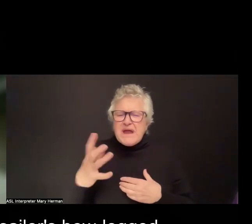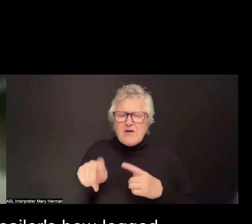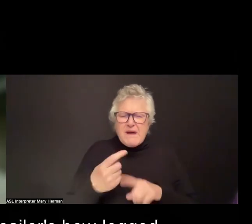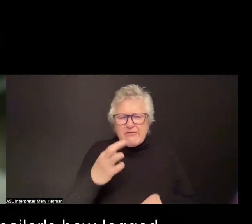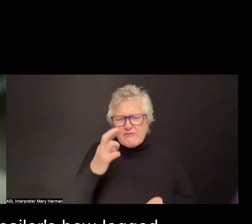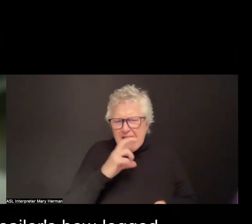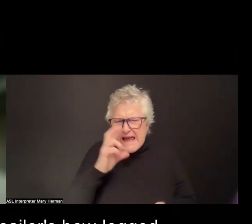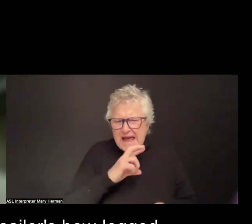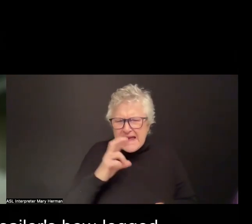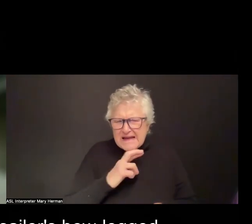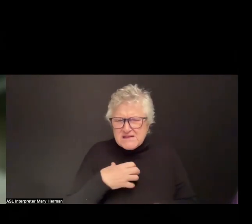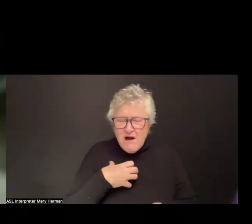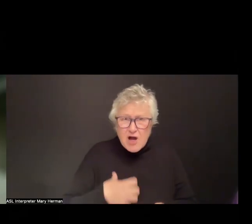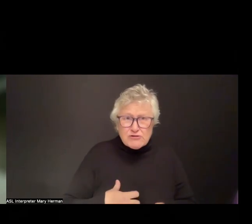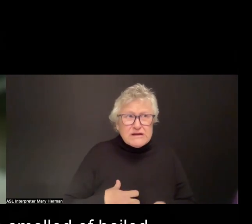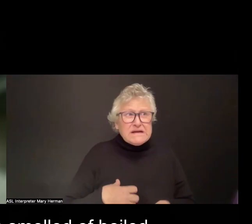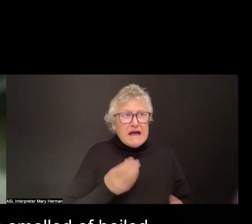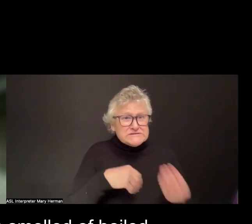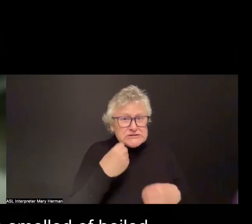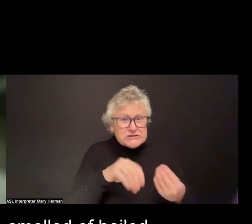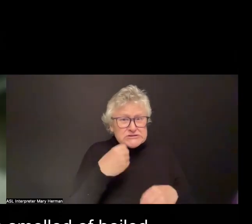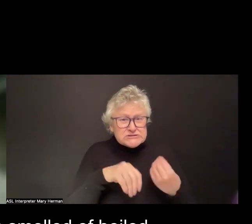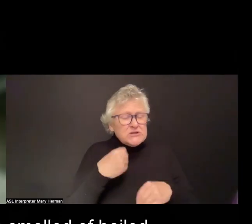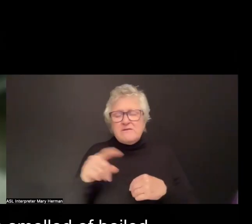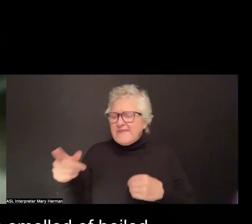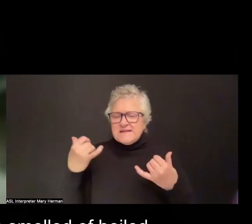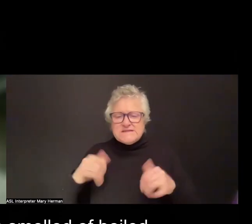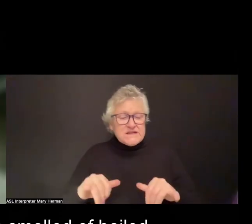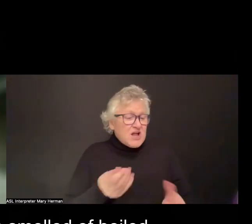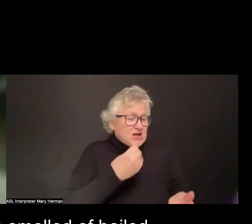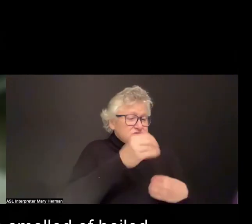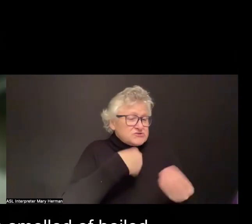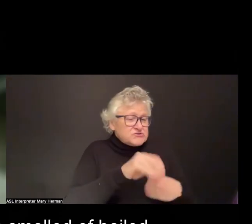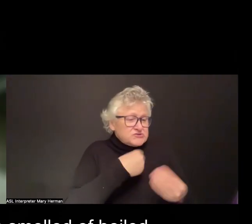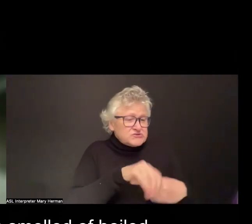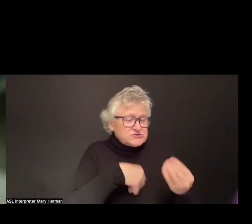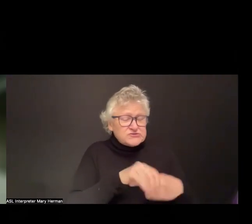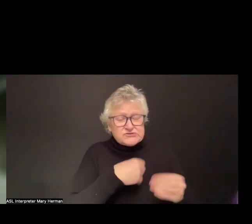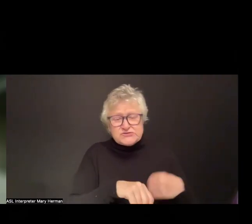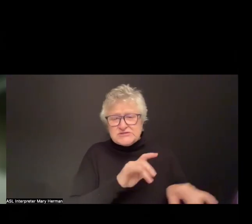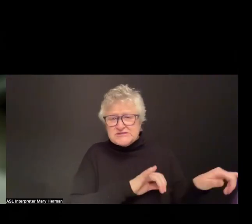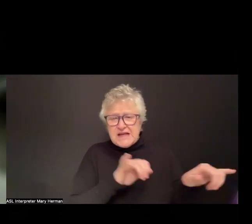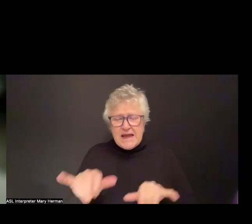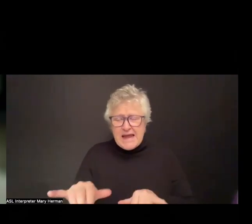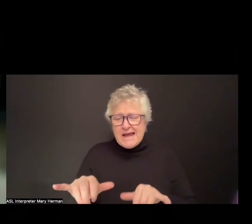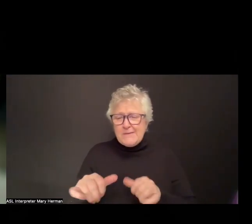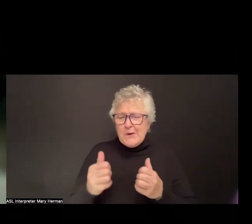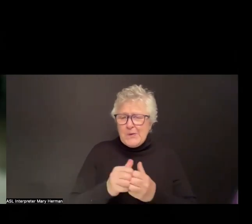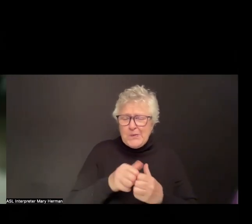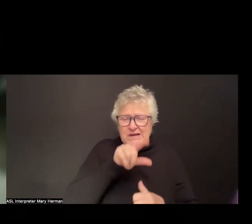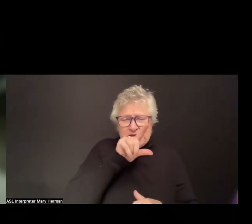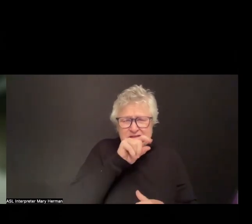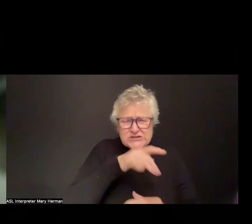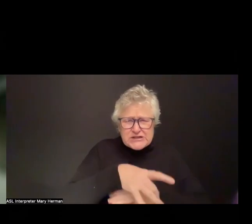with a sailor's bow-legged gait. Inside the tavern smelled of boiled lemons and rum and roasted chicken grease and burnt wood and tired